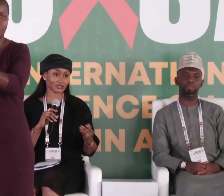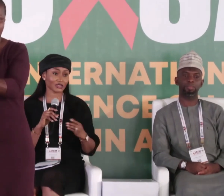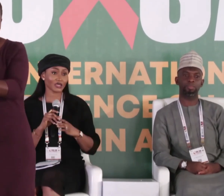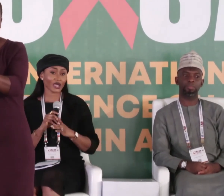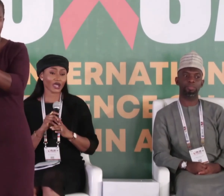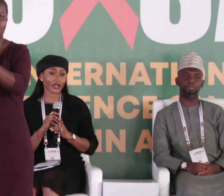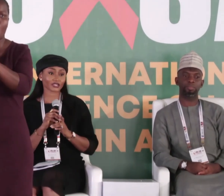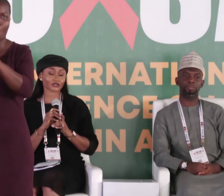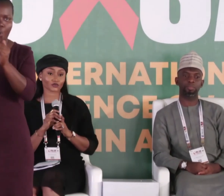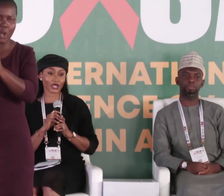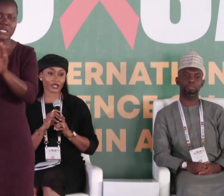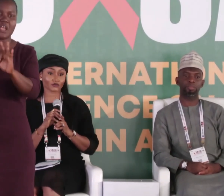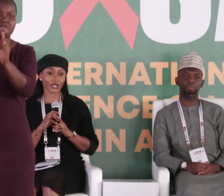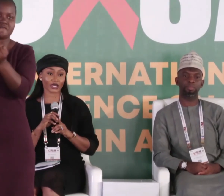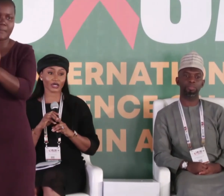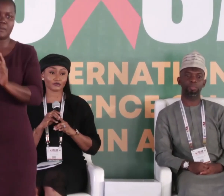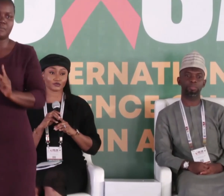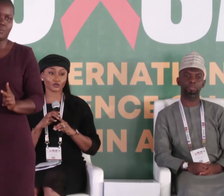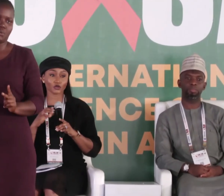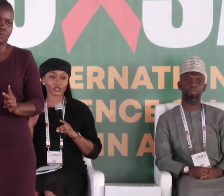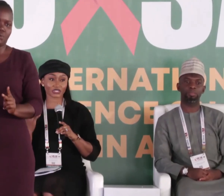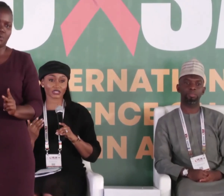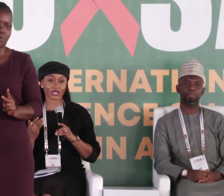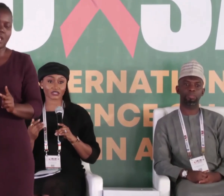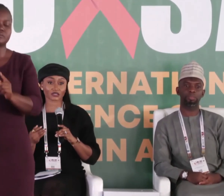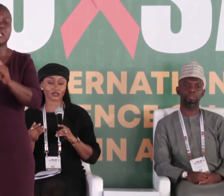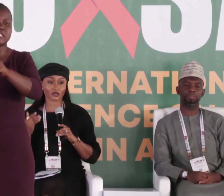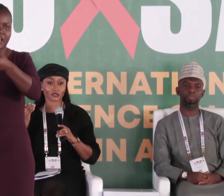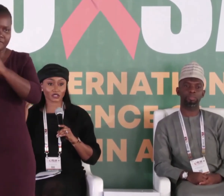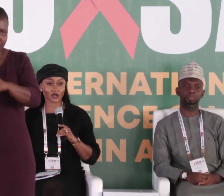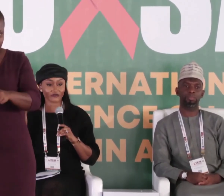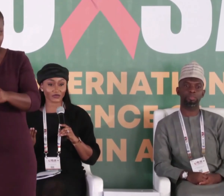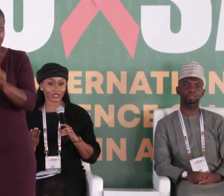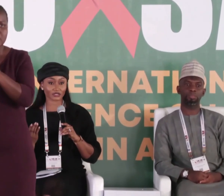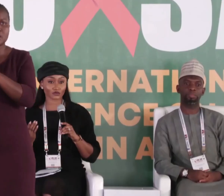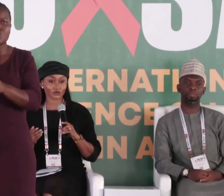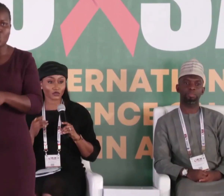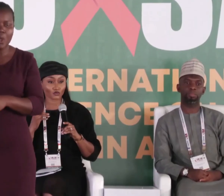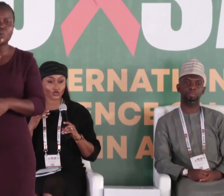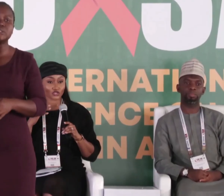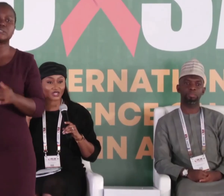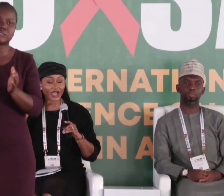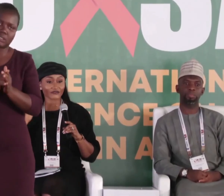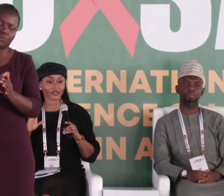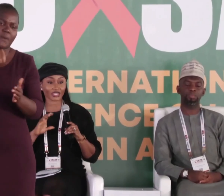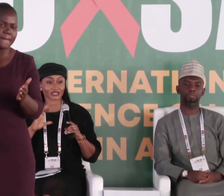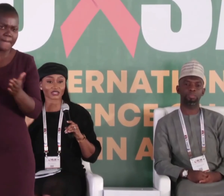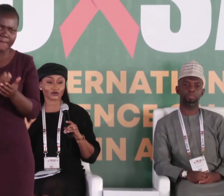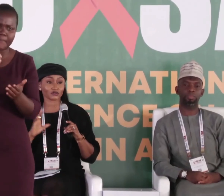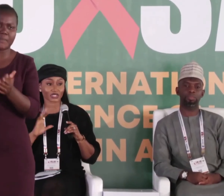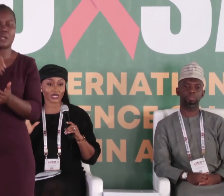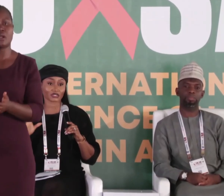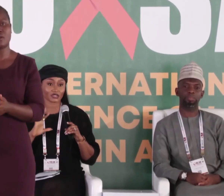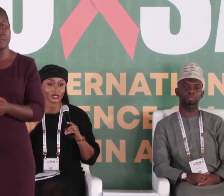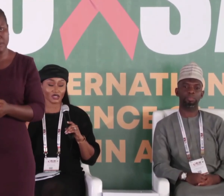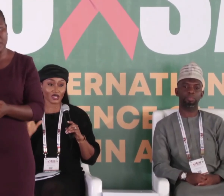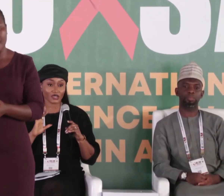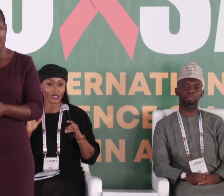peers. That's why we are proposing that the government, we should have like a